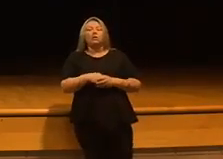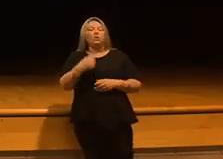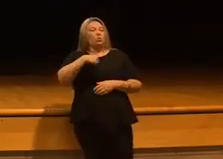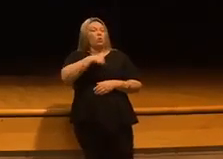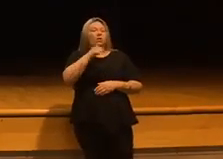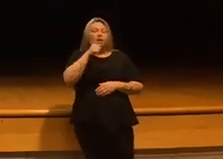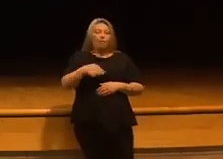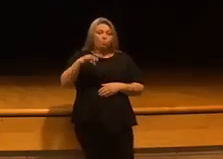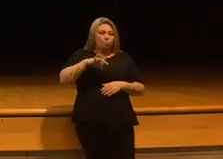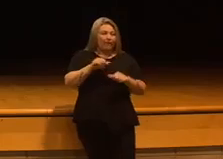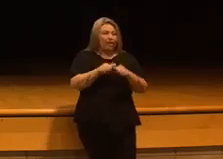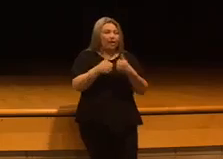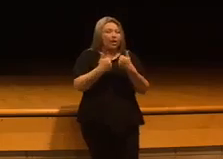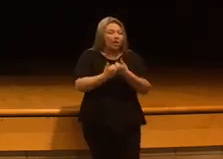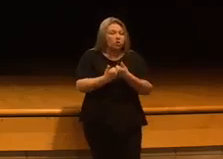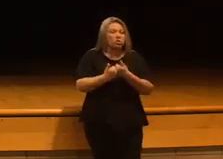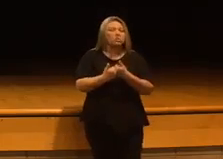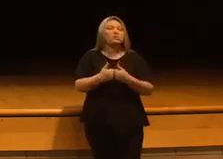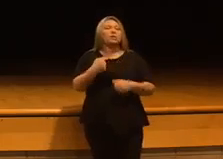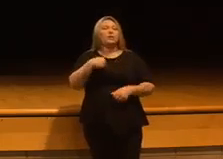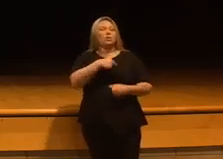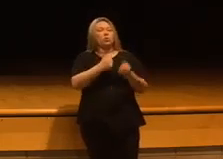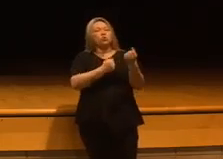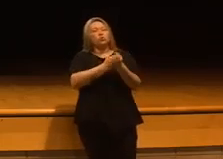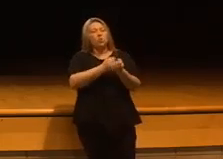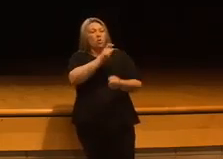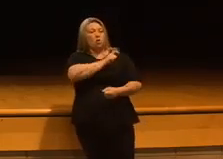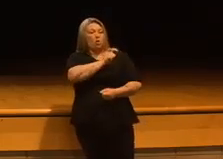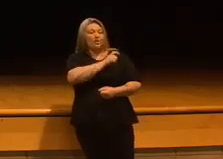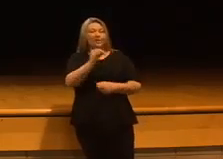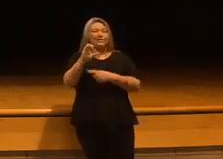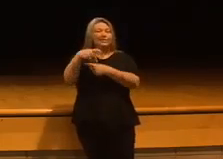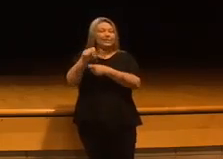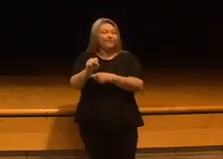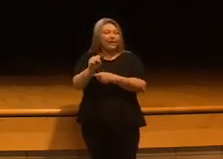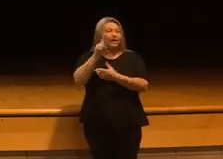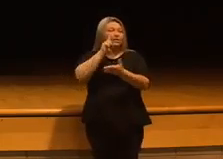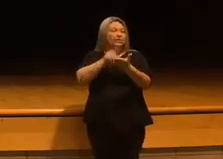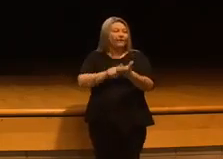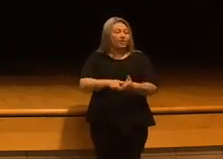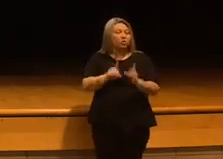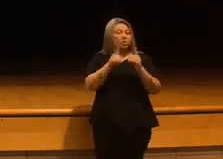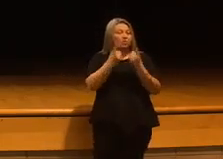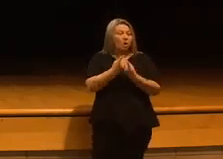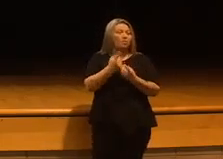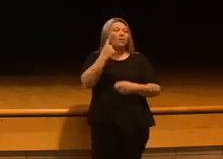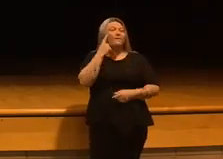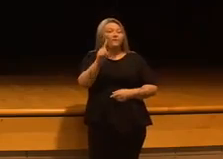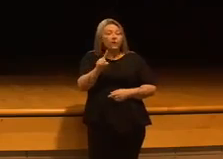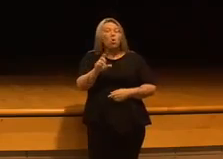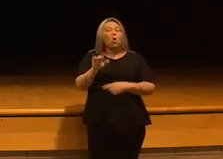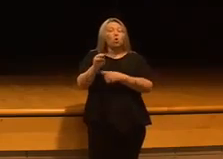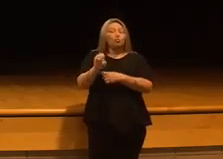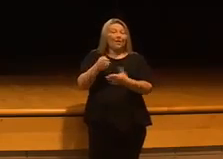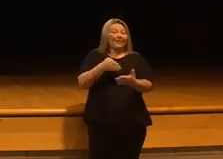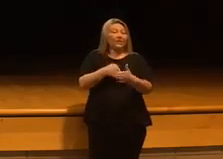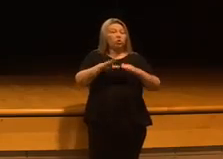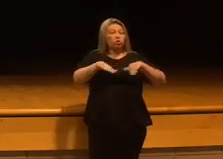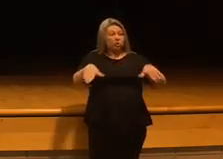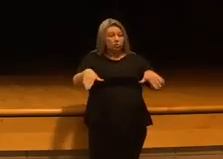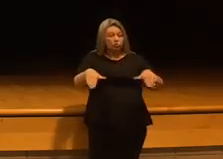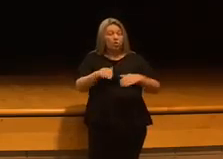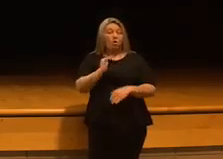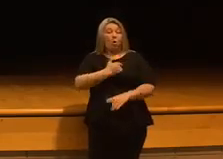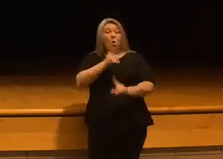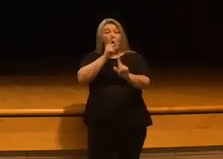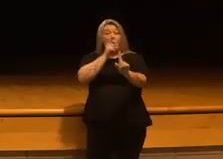nonprofit agency that assists law enforcement and child protective services in the investigation of crimes against children. Our goal of our service